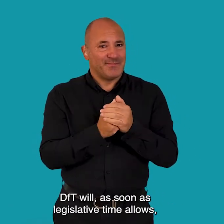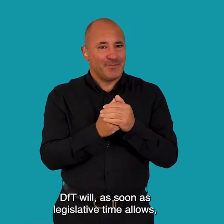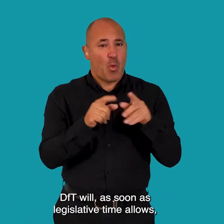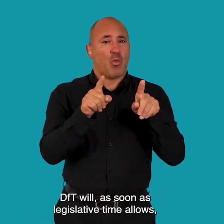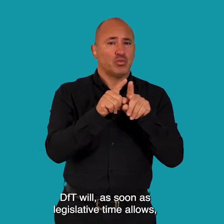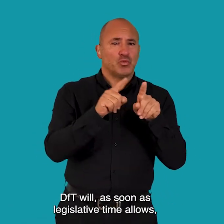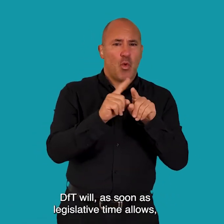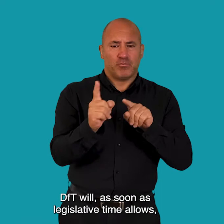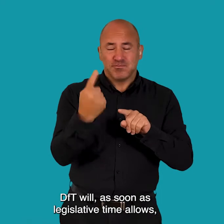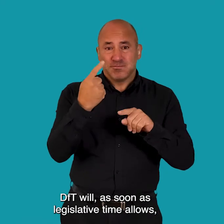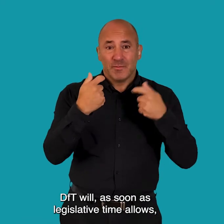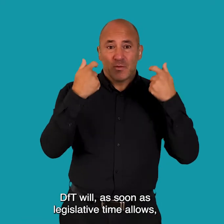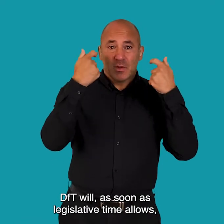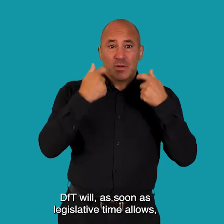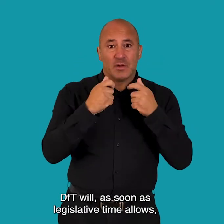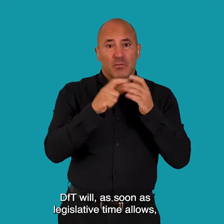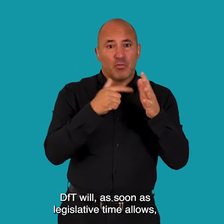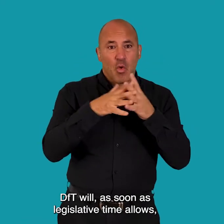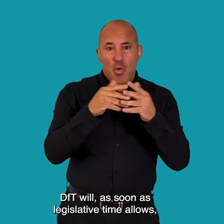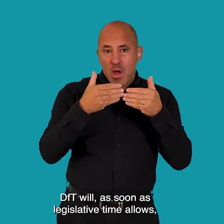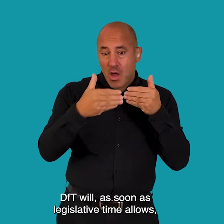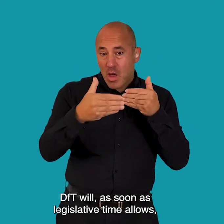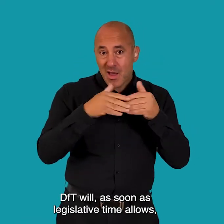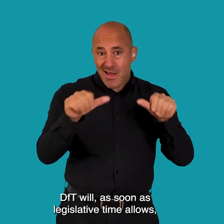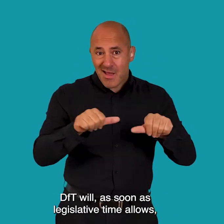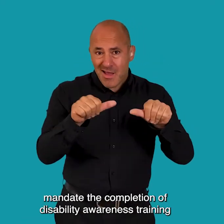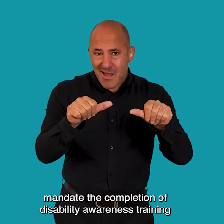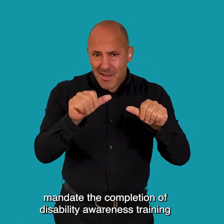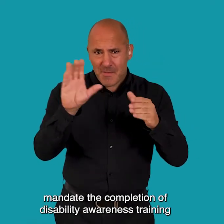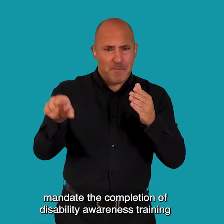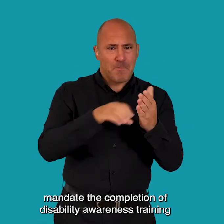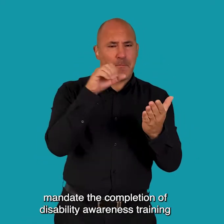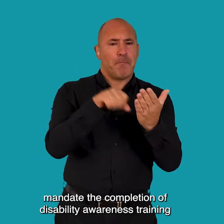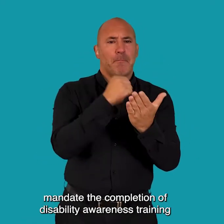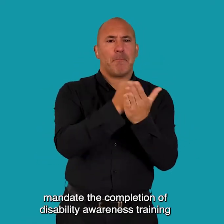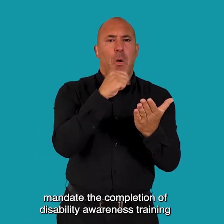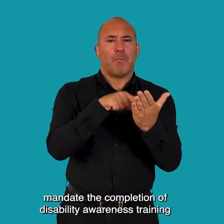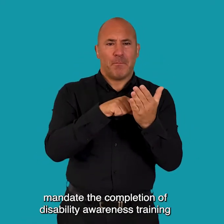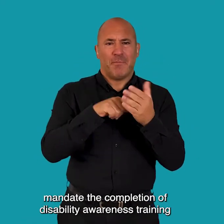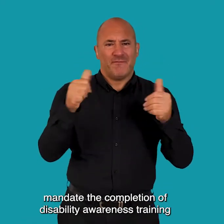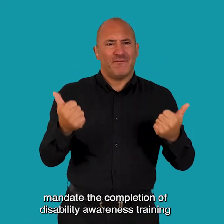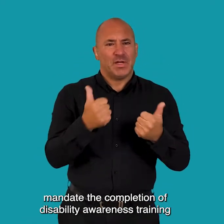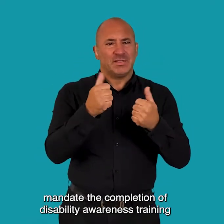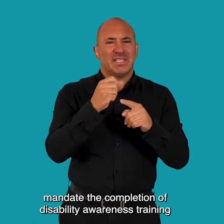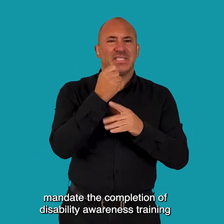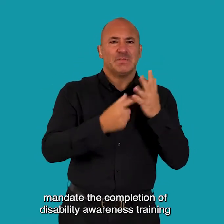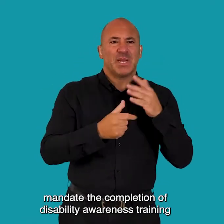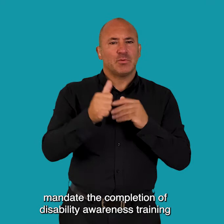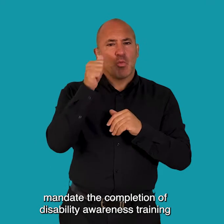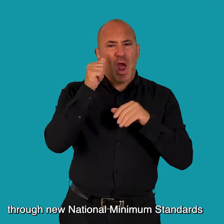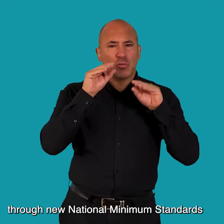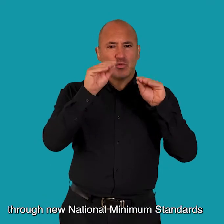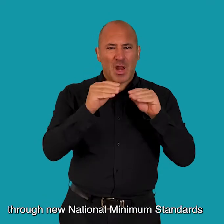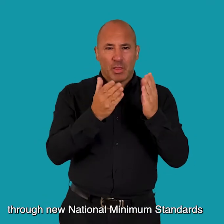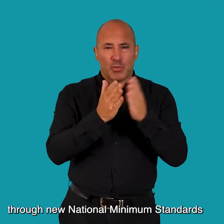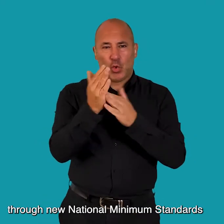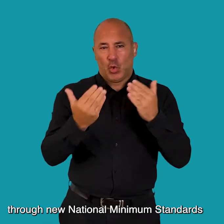DFT will, as soon as legislative time allows, mandate the completion of disability awareness training through new national